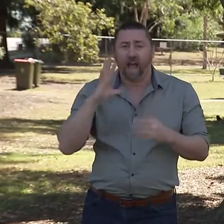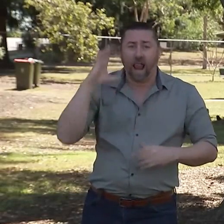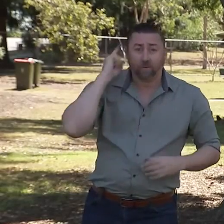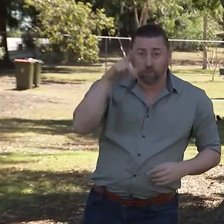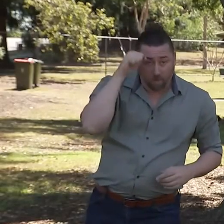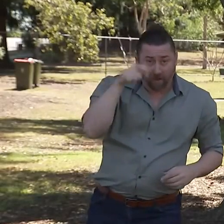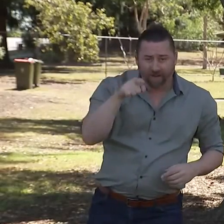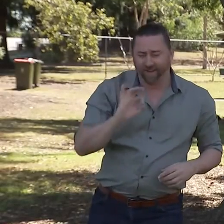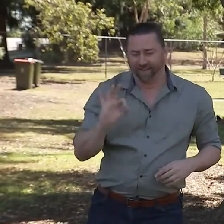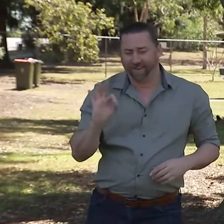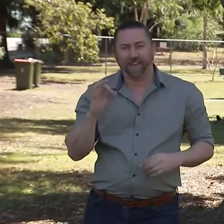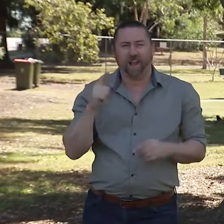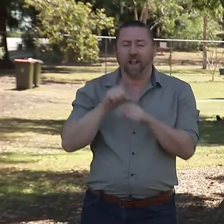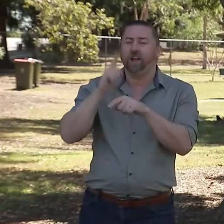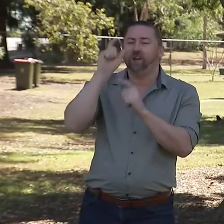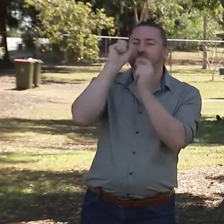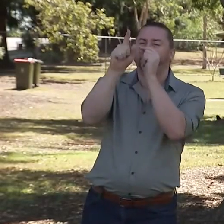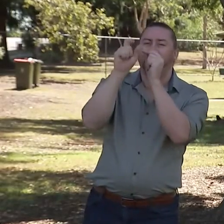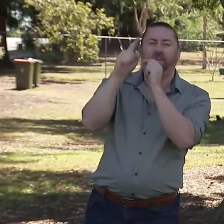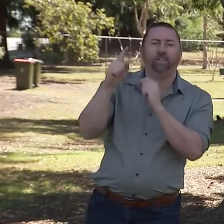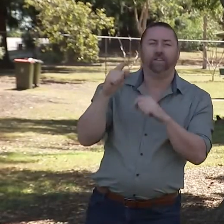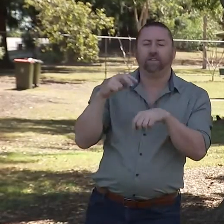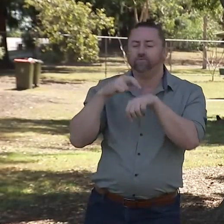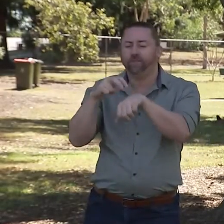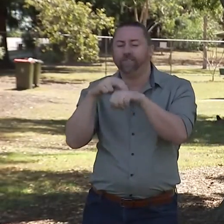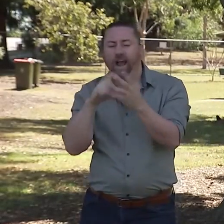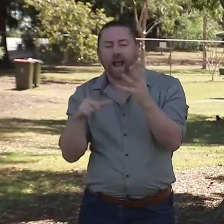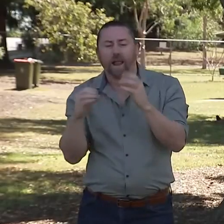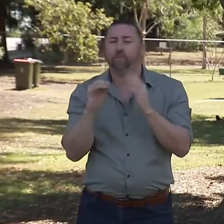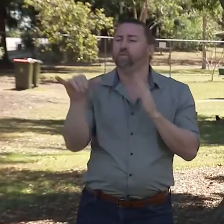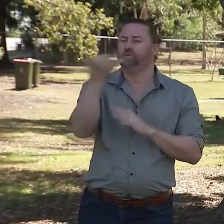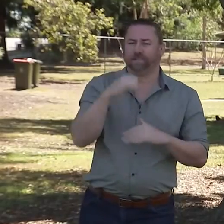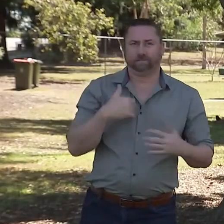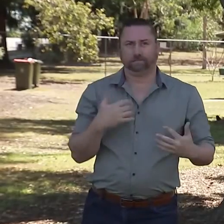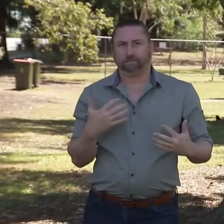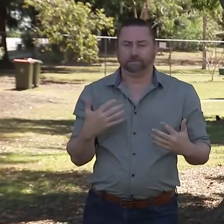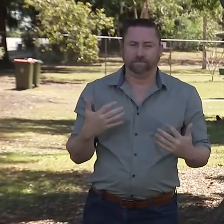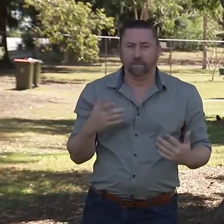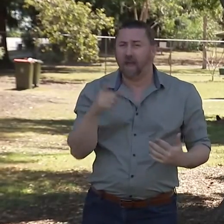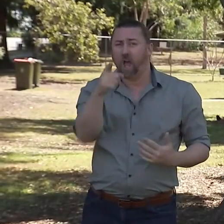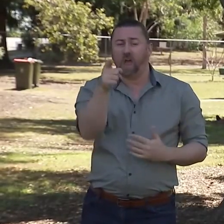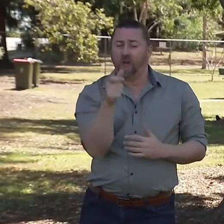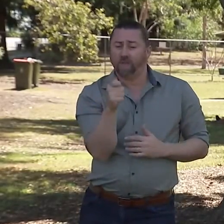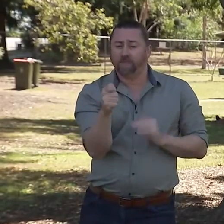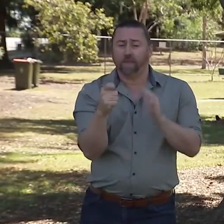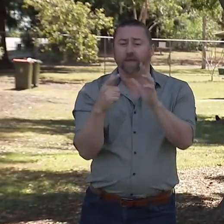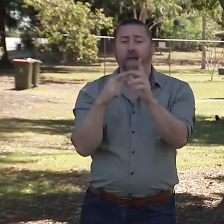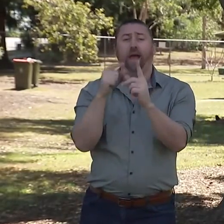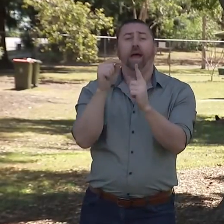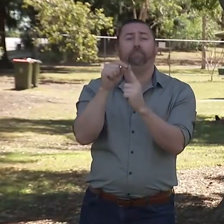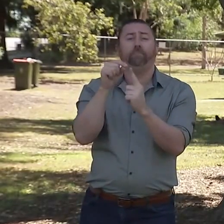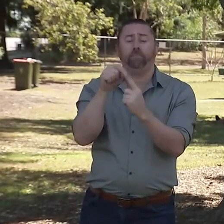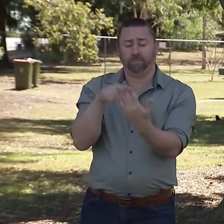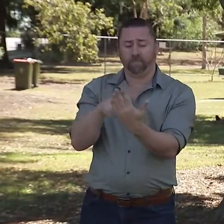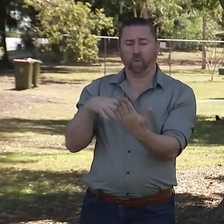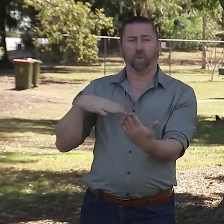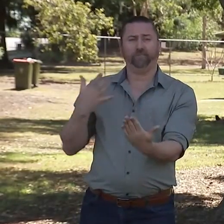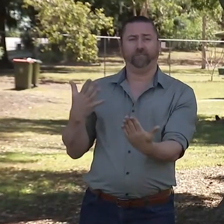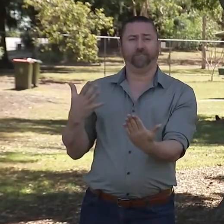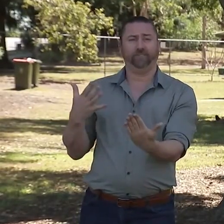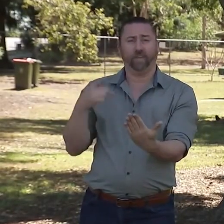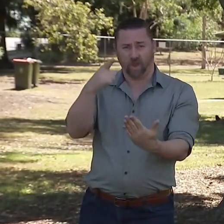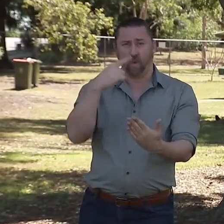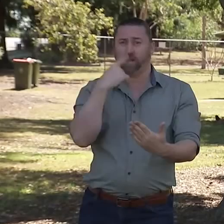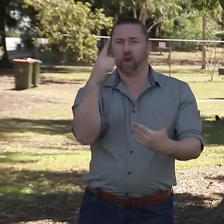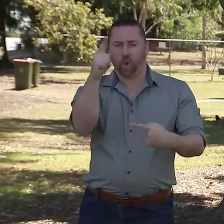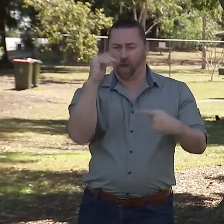surf club, or which shopping centre. So if you check in, it's all listed there. So we can immediately get that list